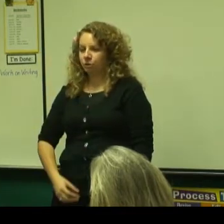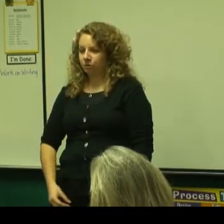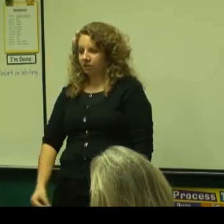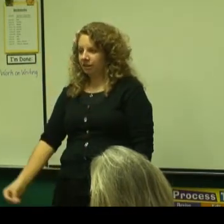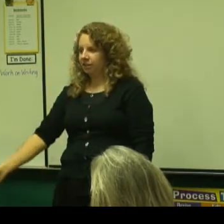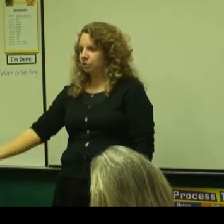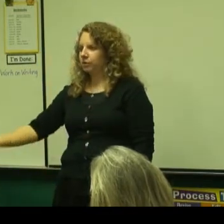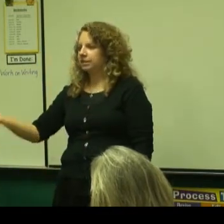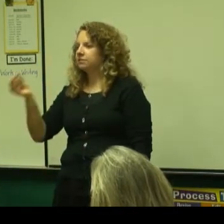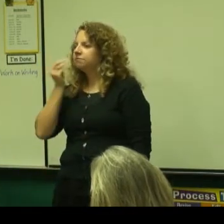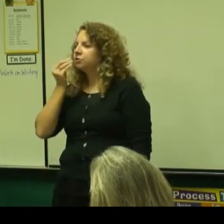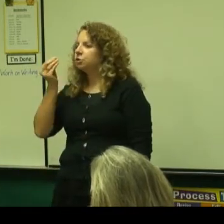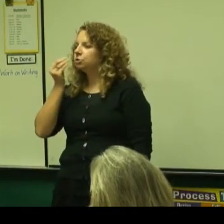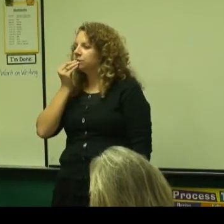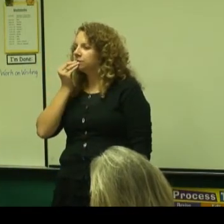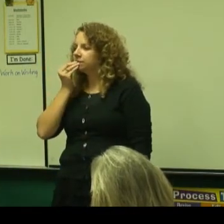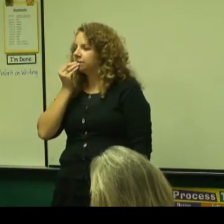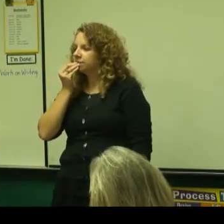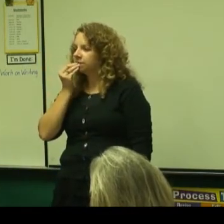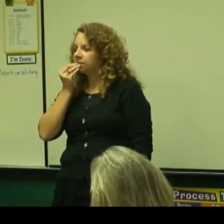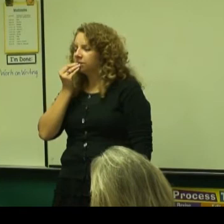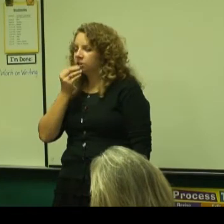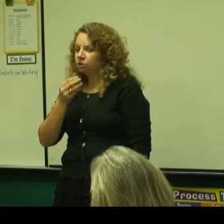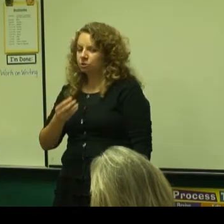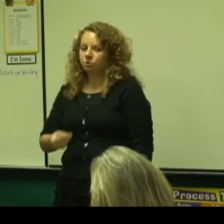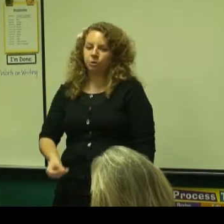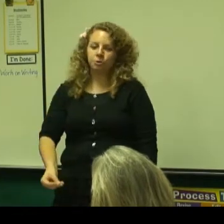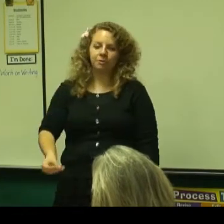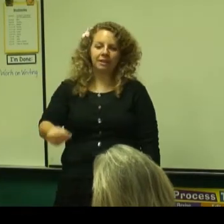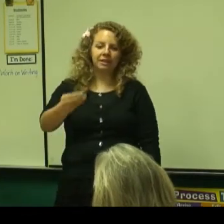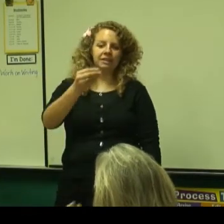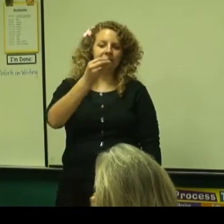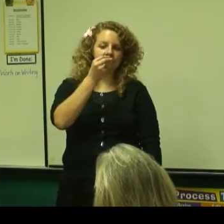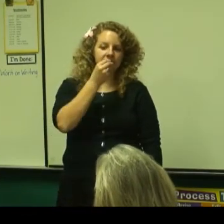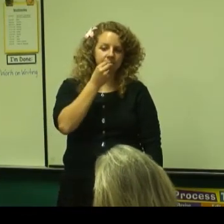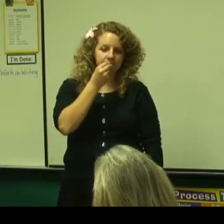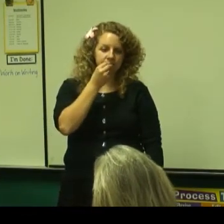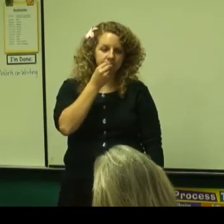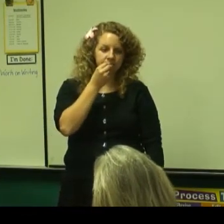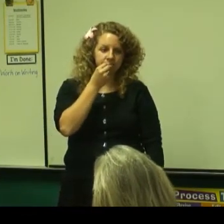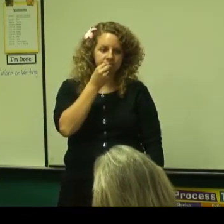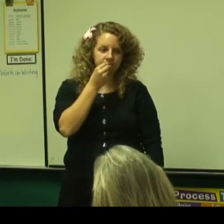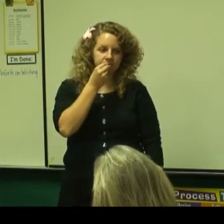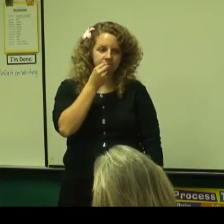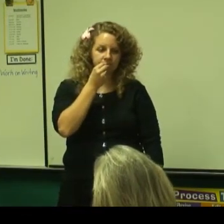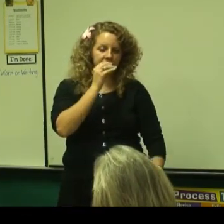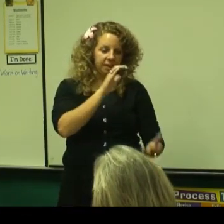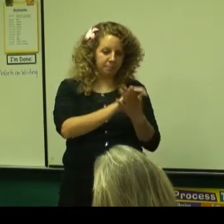Food is twice. Food. So you eat a